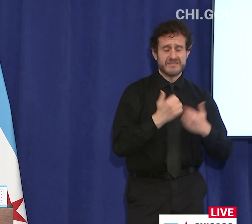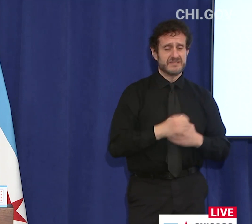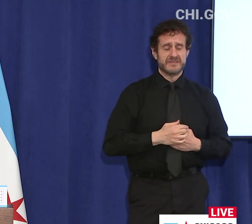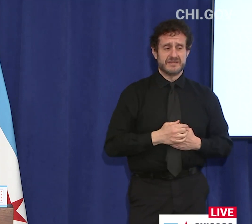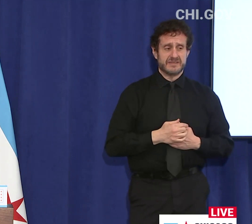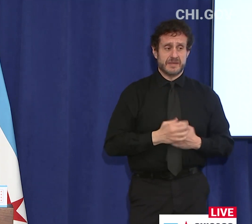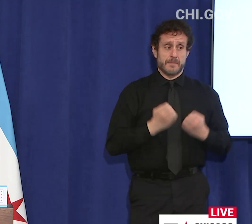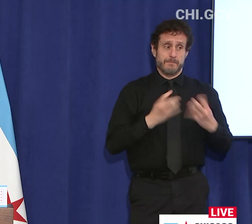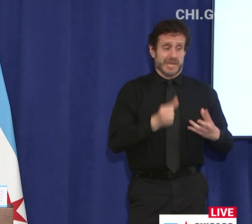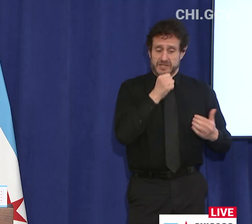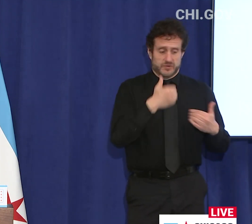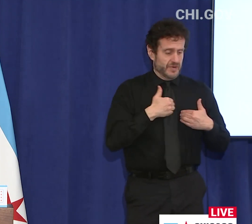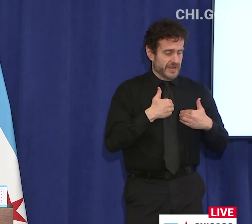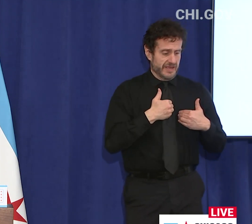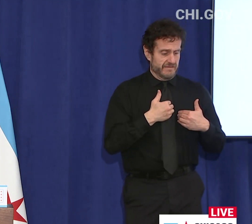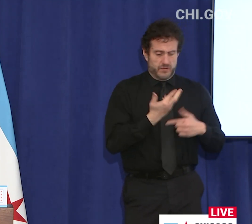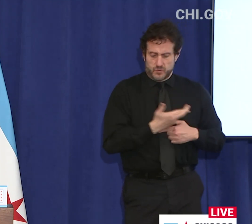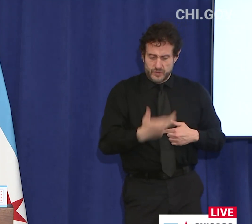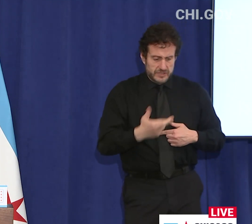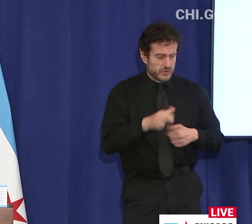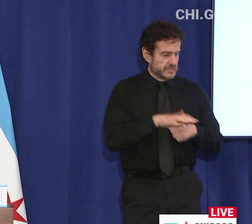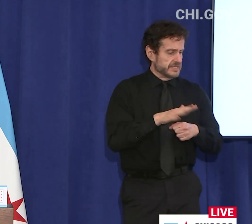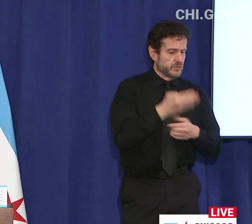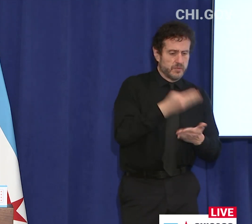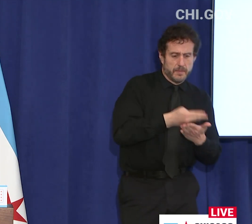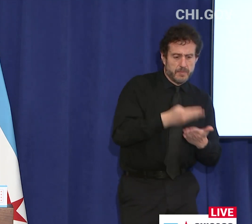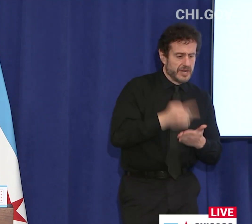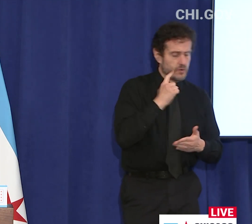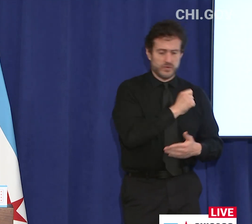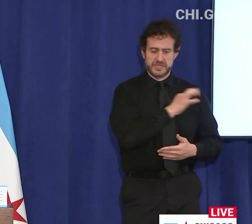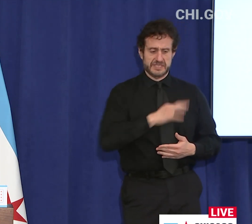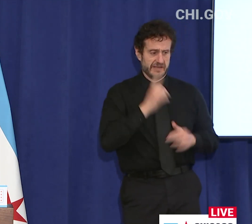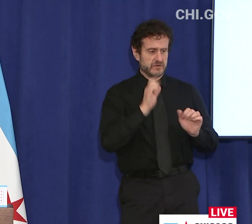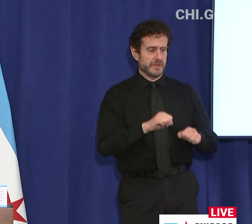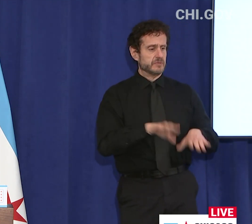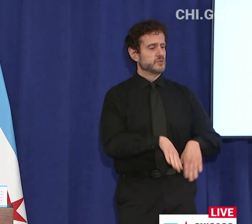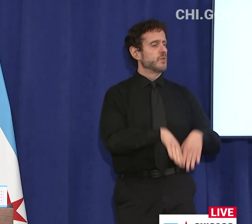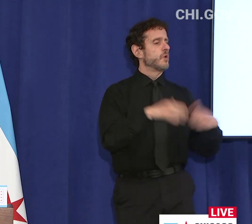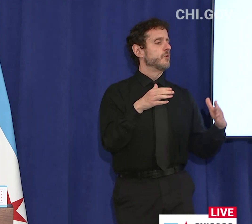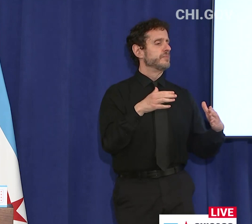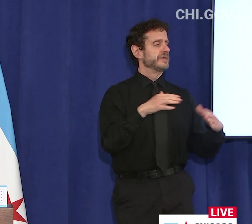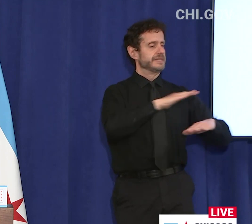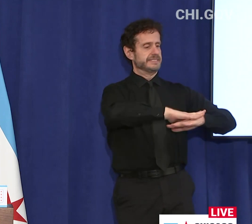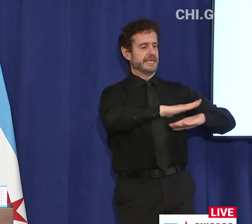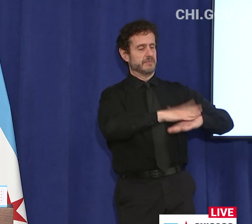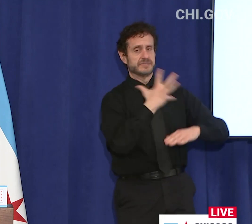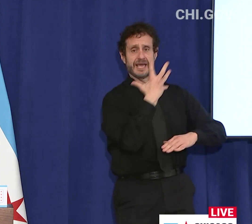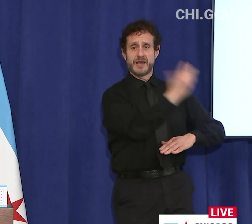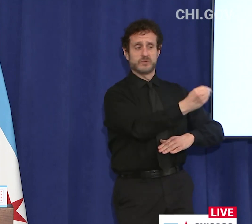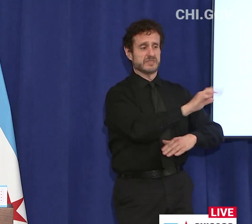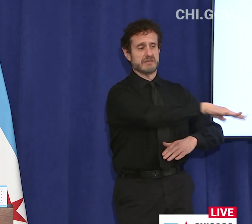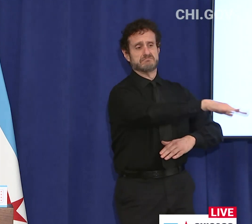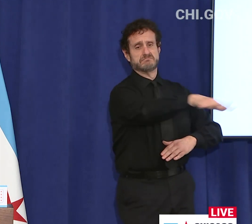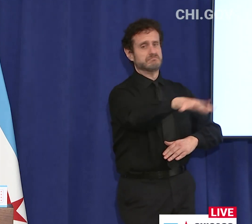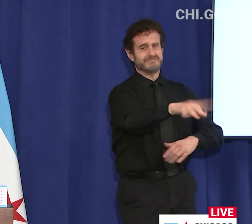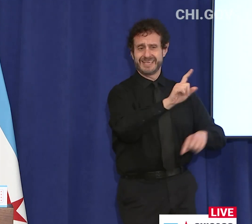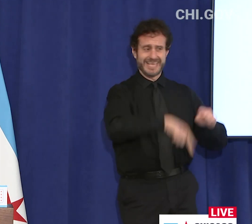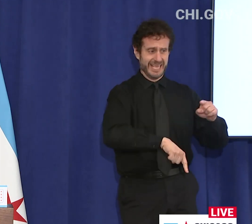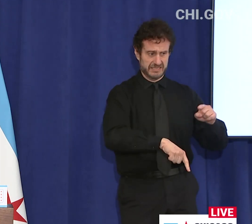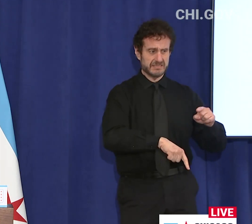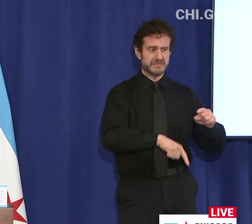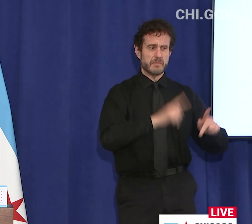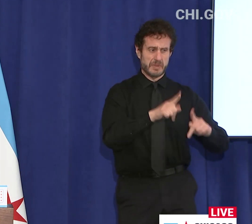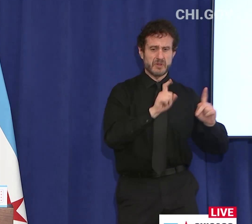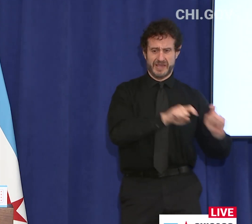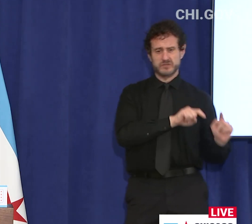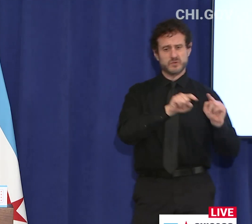the resources or the personnel to be able to have their dining be completely outside,